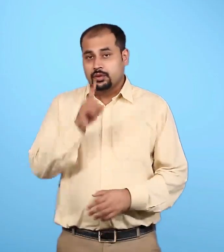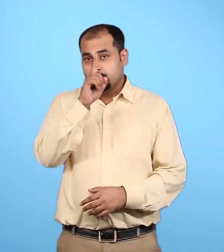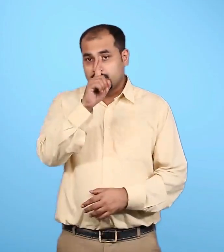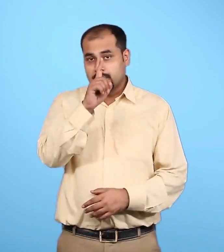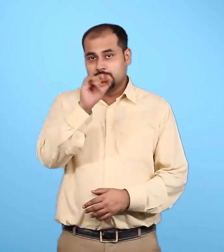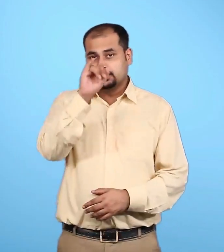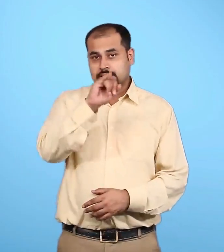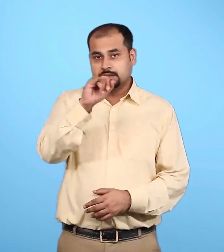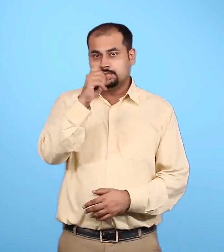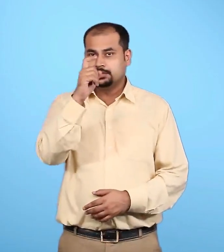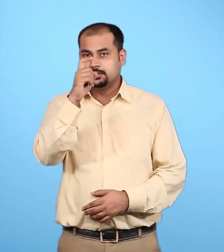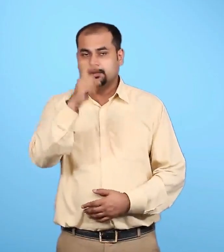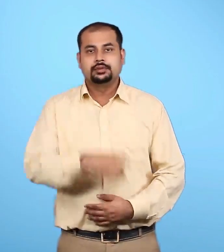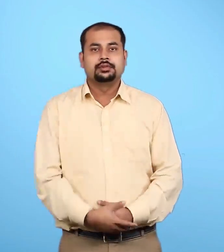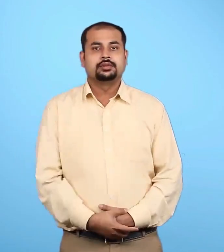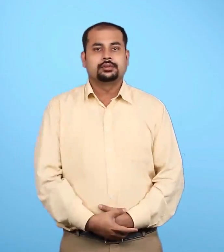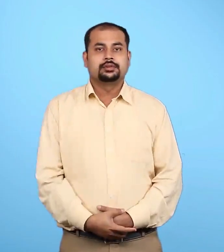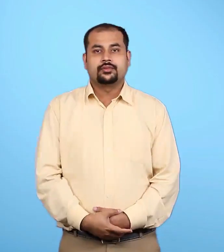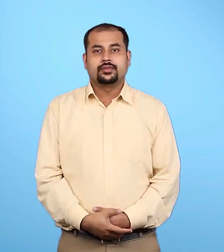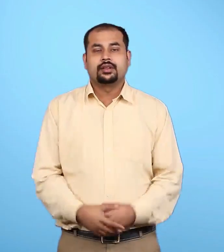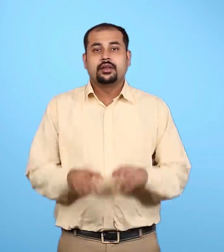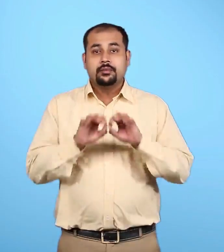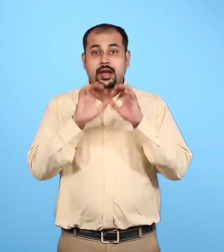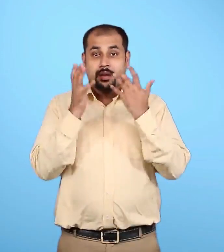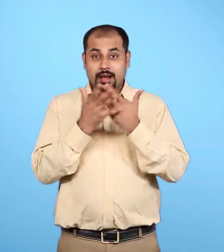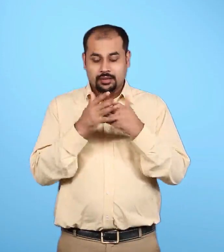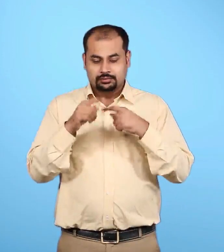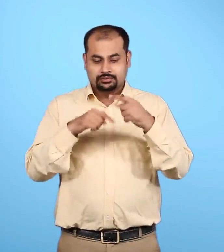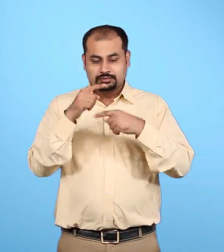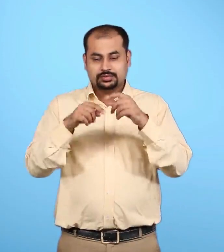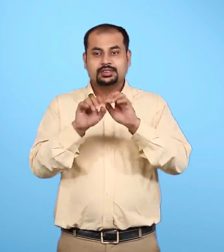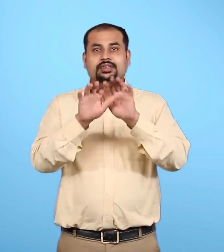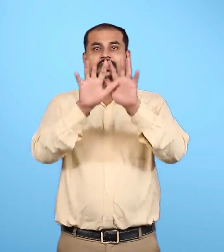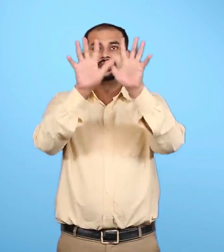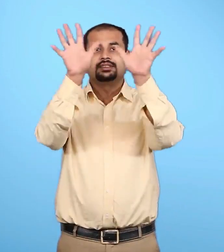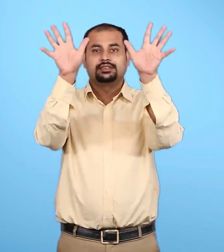Page 167. Family tree.